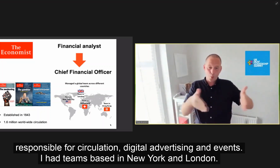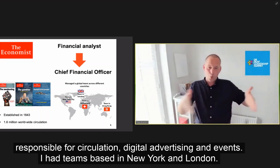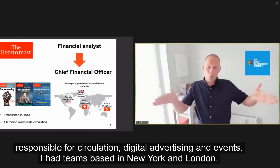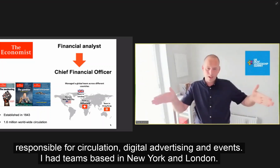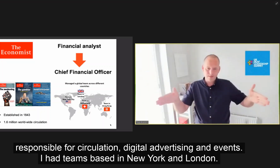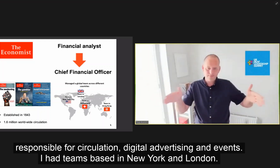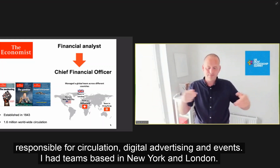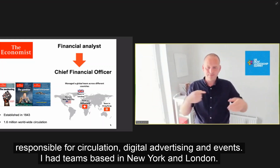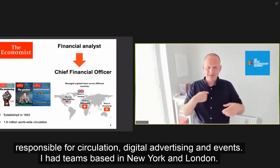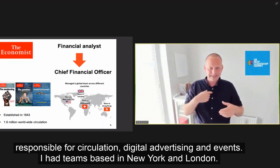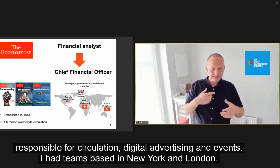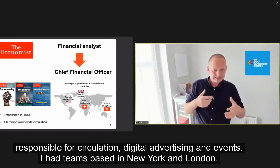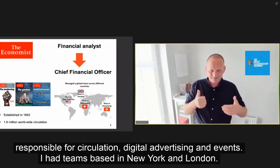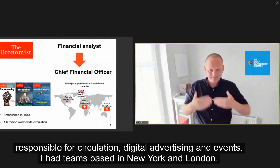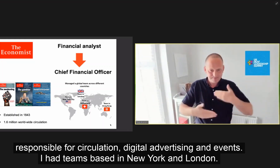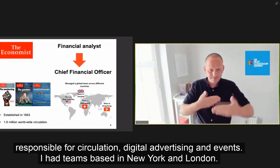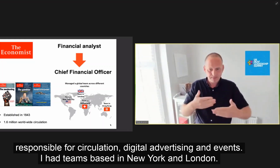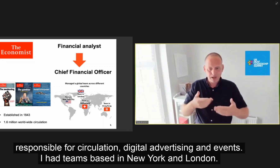digital advertising and events.